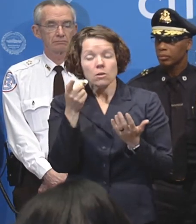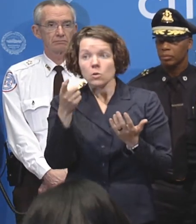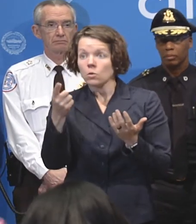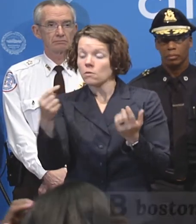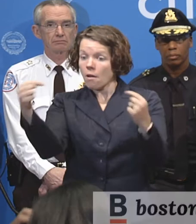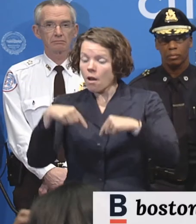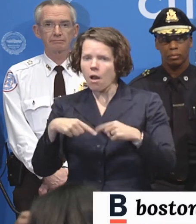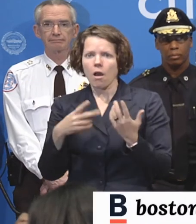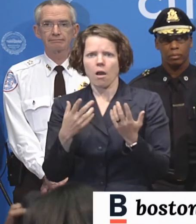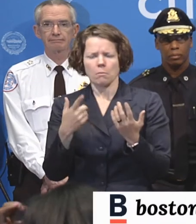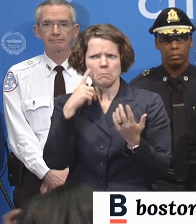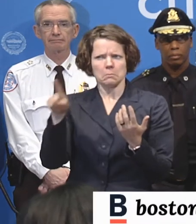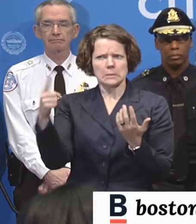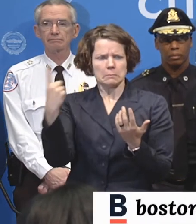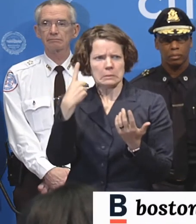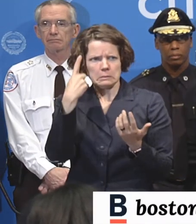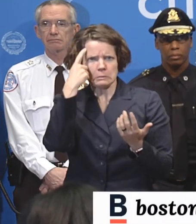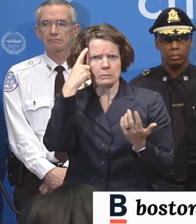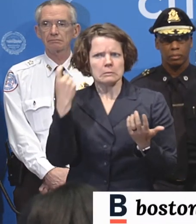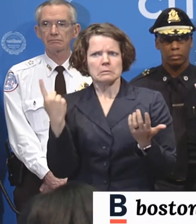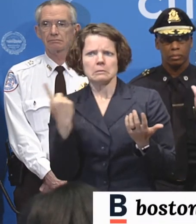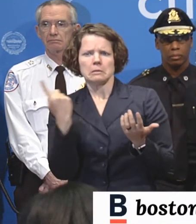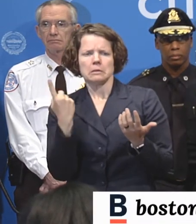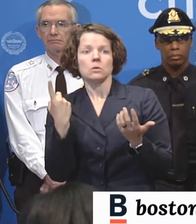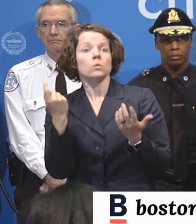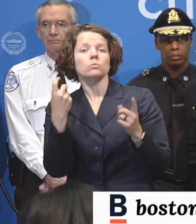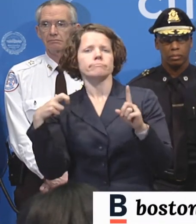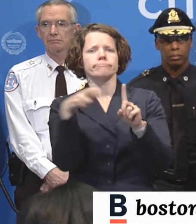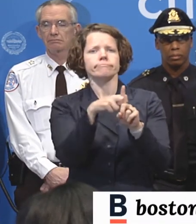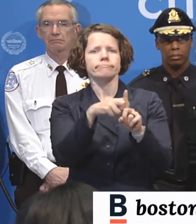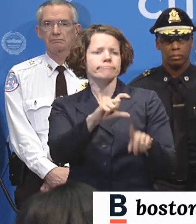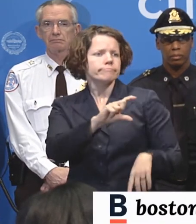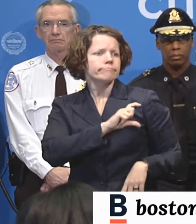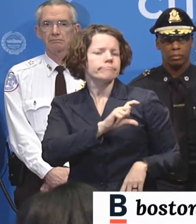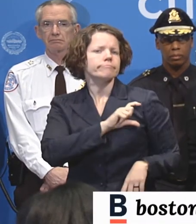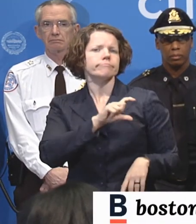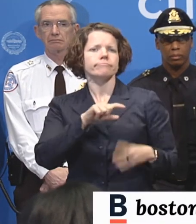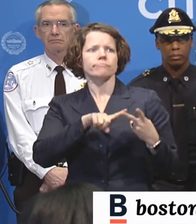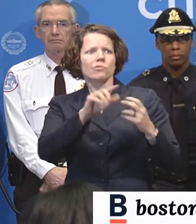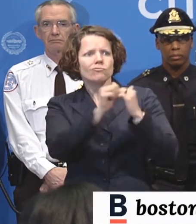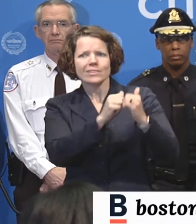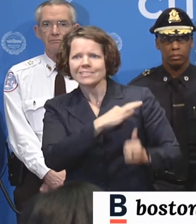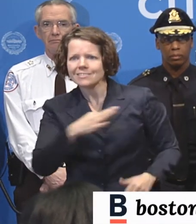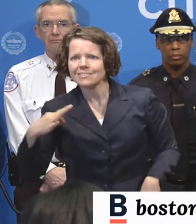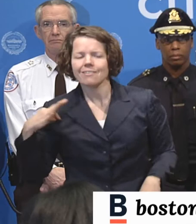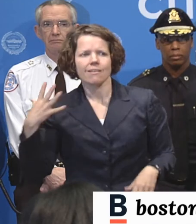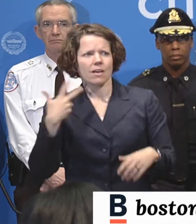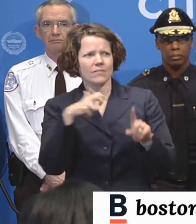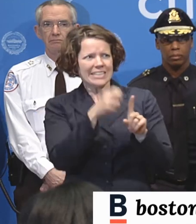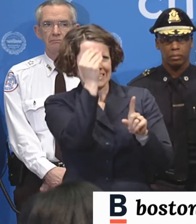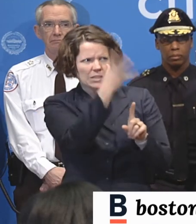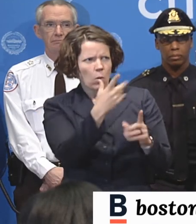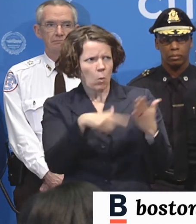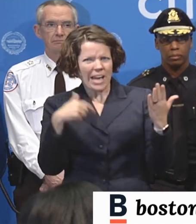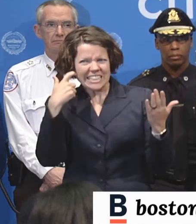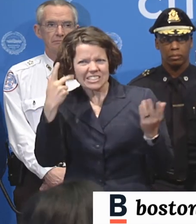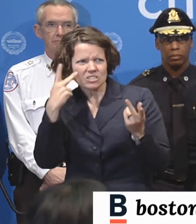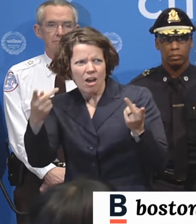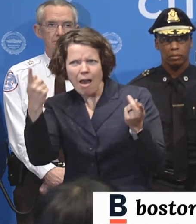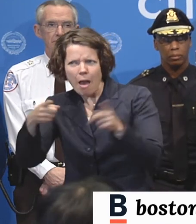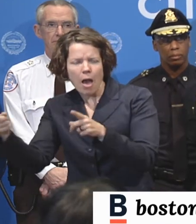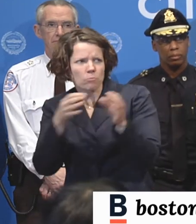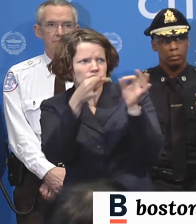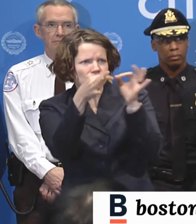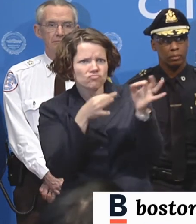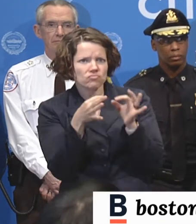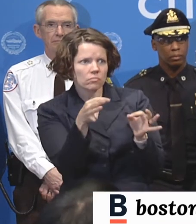grab a public safety personnel, grab somebody in one of the race officials, let us know what's going on if you see something. Our police, fire, and